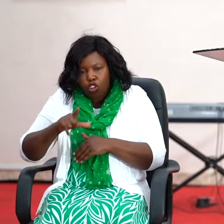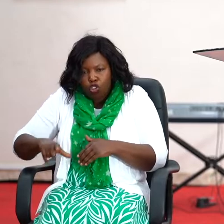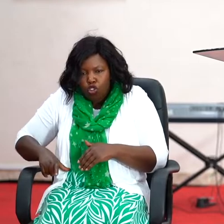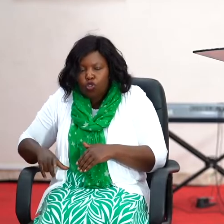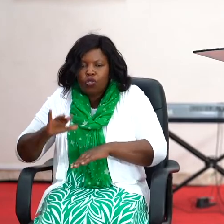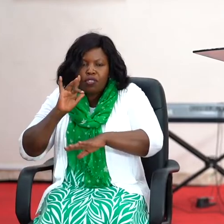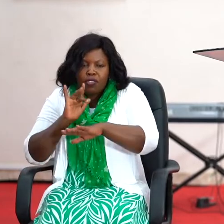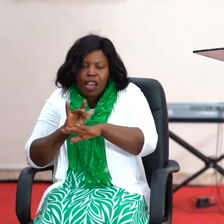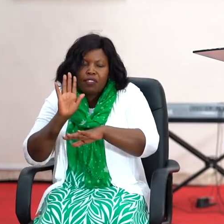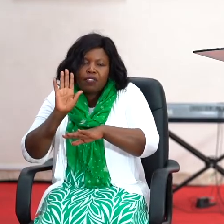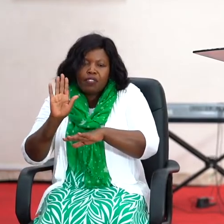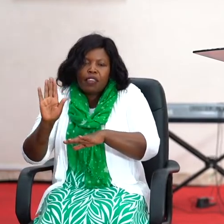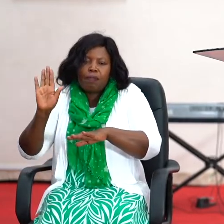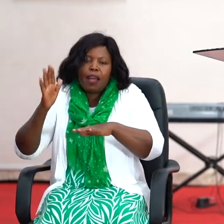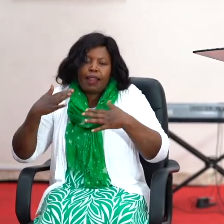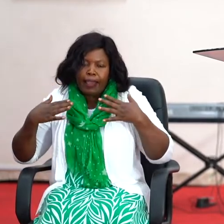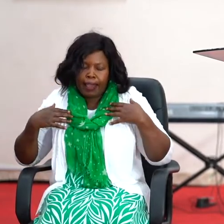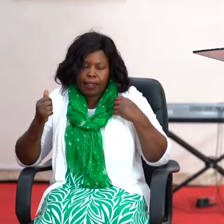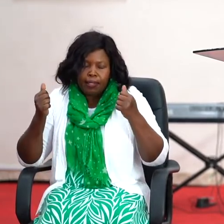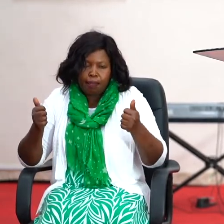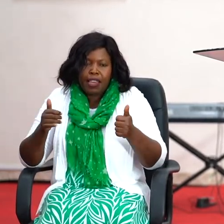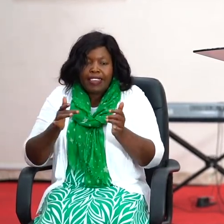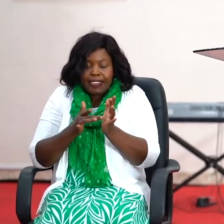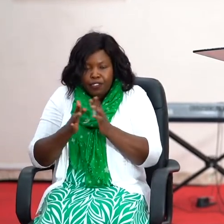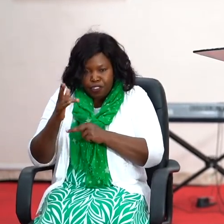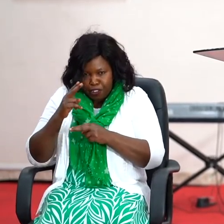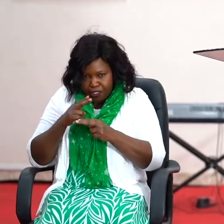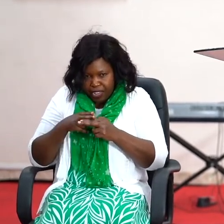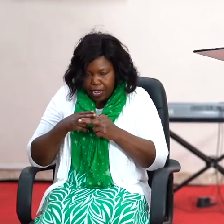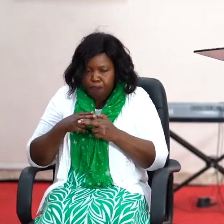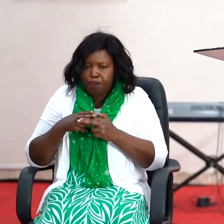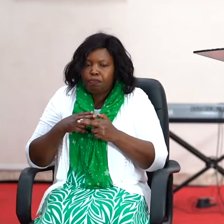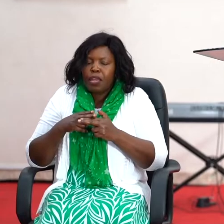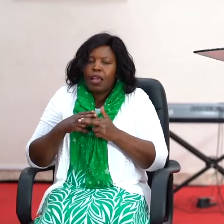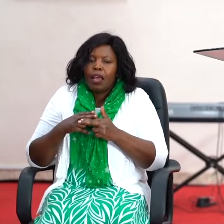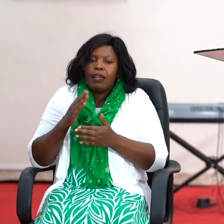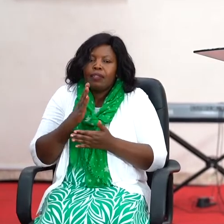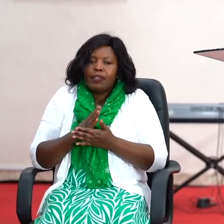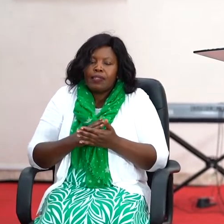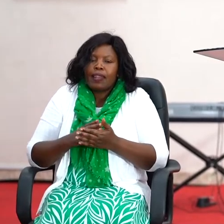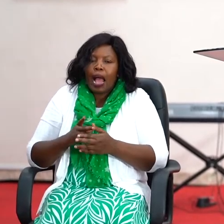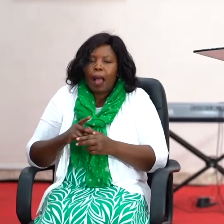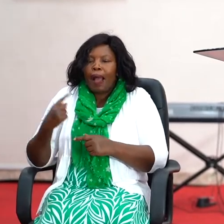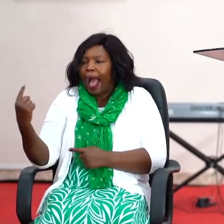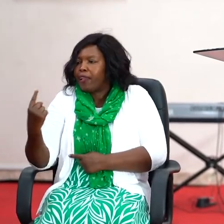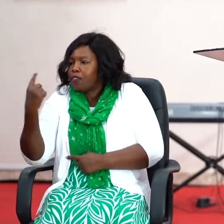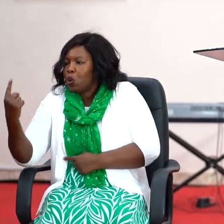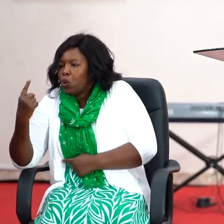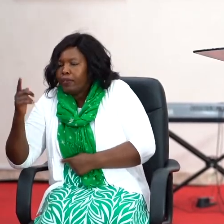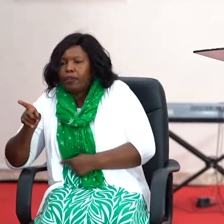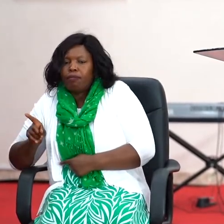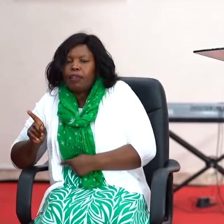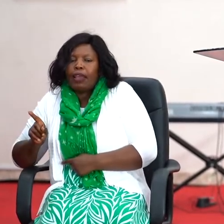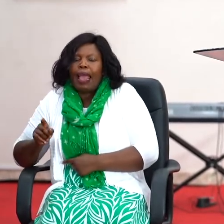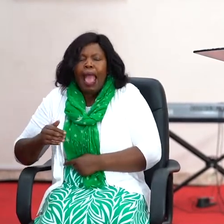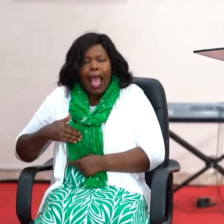your touch upon them that you may heal them. In the name of Jesus, Lord, those who are in quarantines, we know that it's not easy